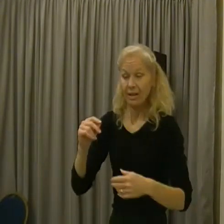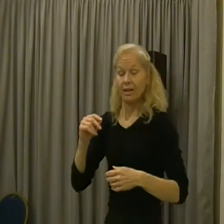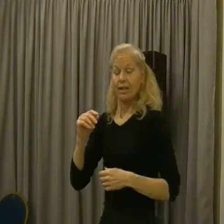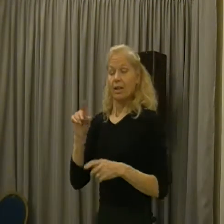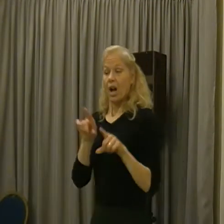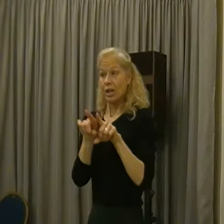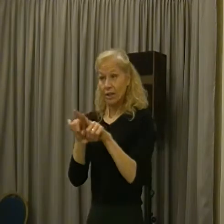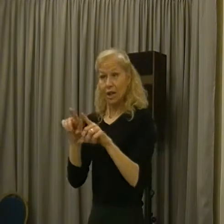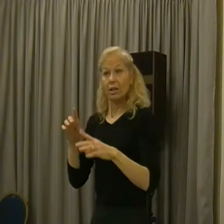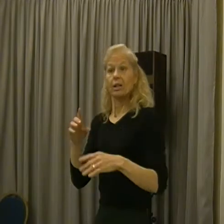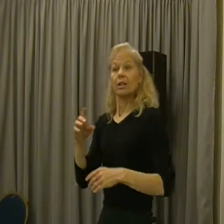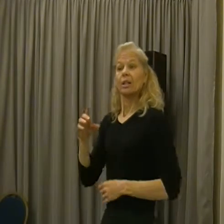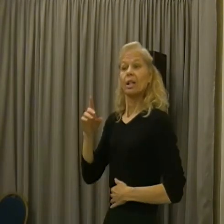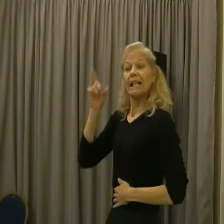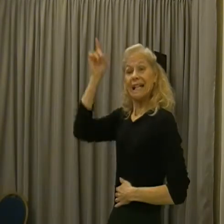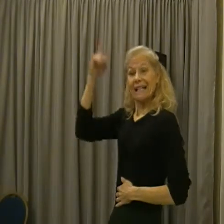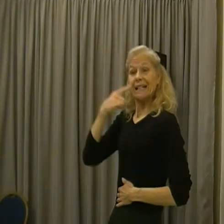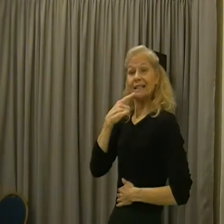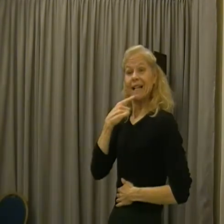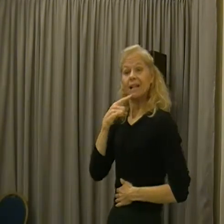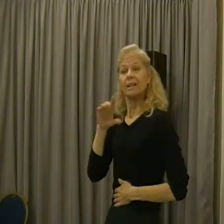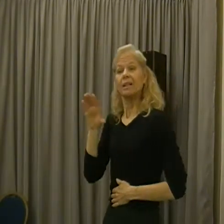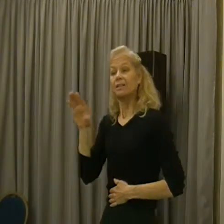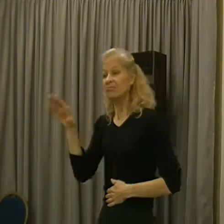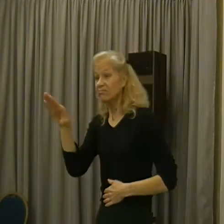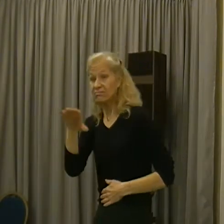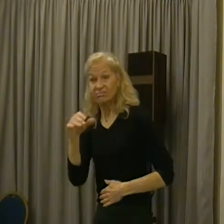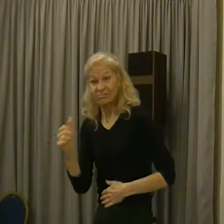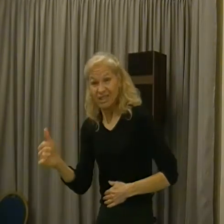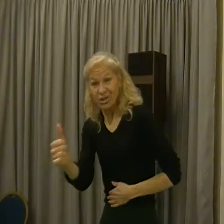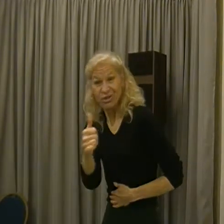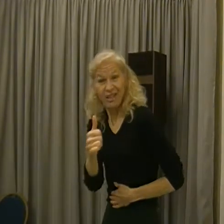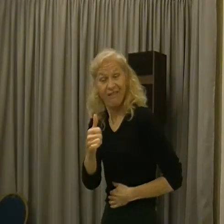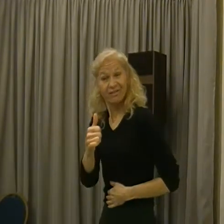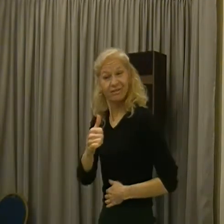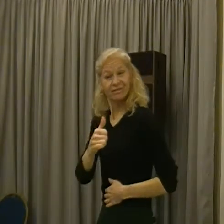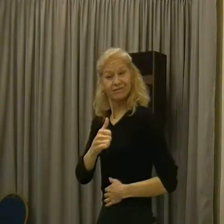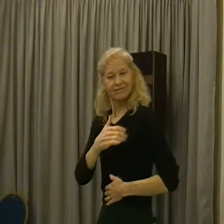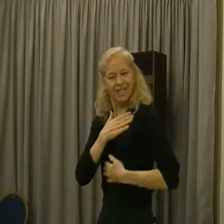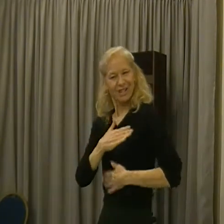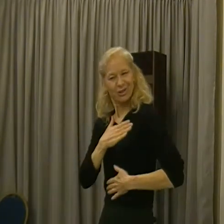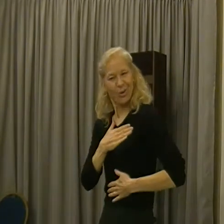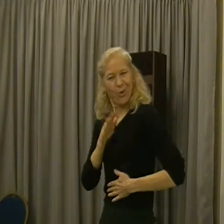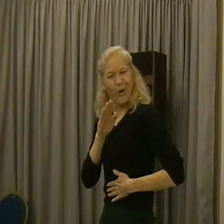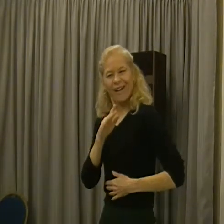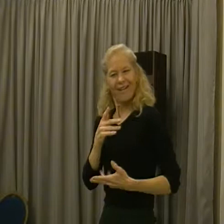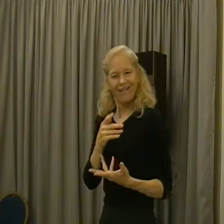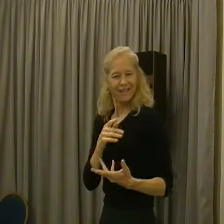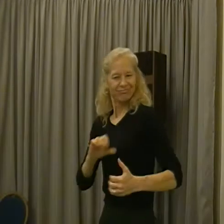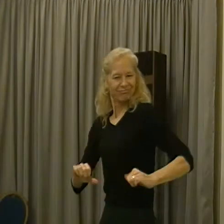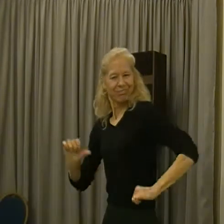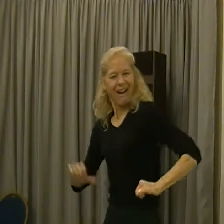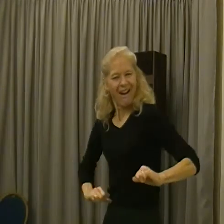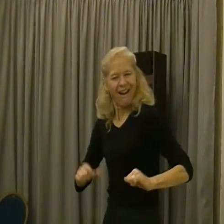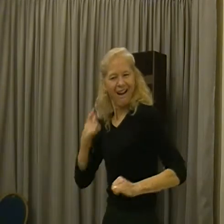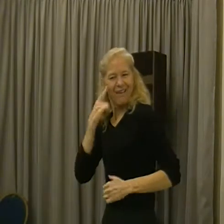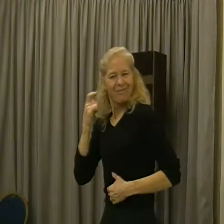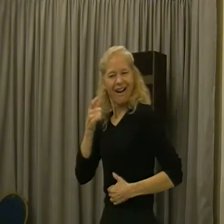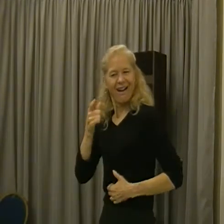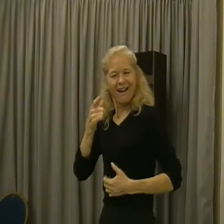is the word used there. In Daniel chapter 2 and verse 20, Daniel said, blessed be the name of